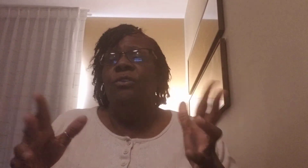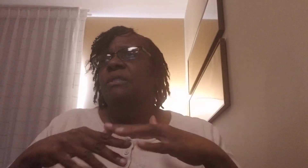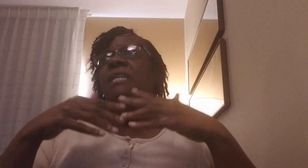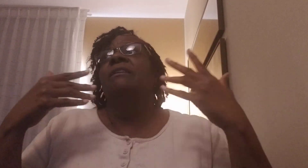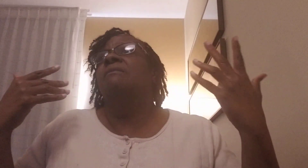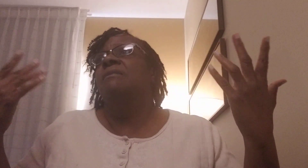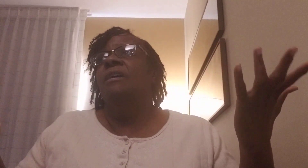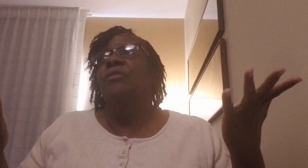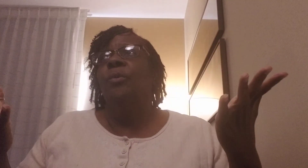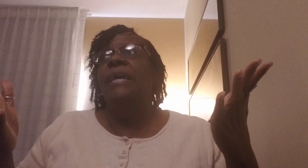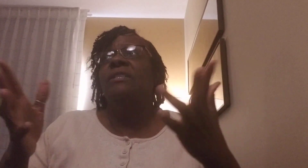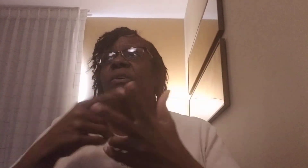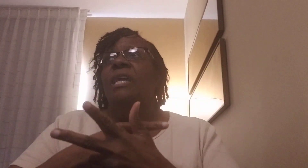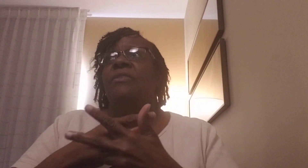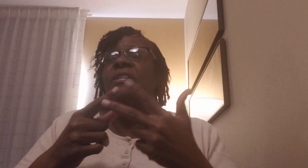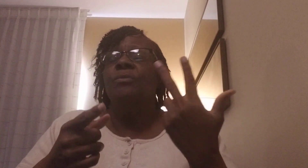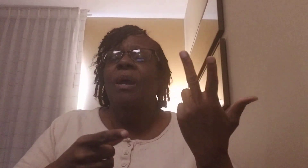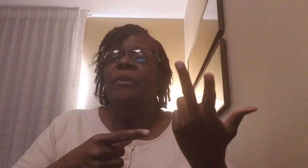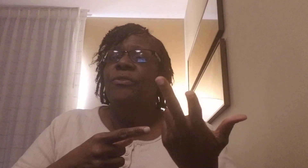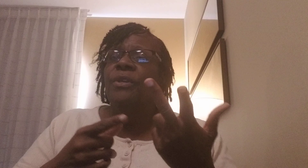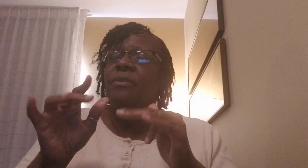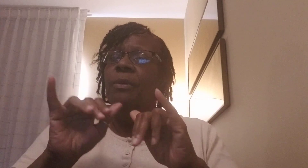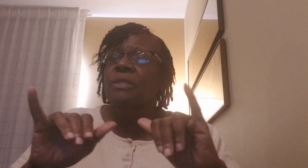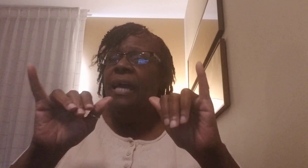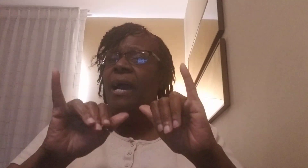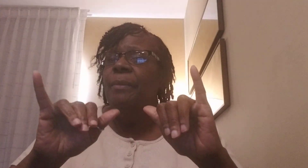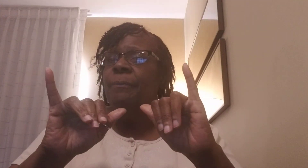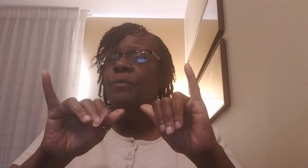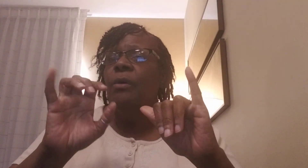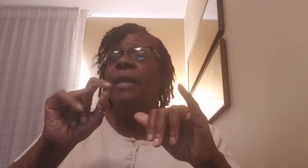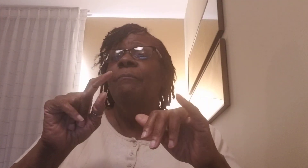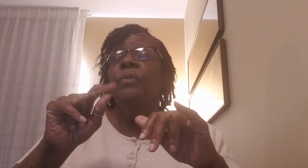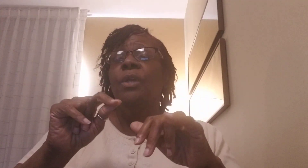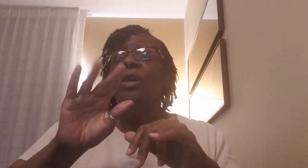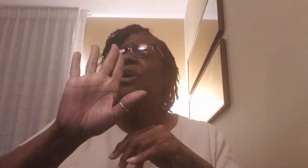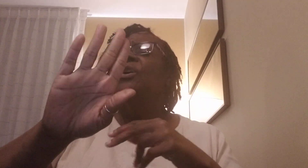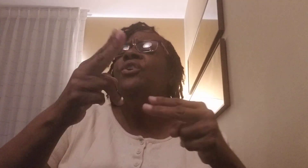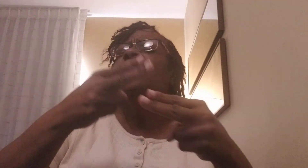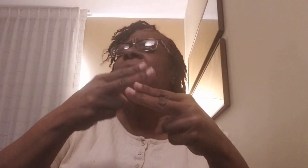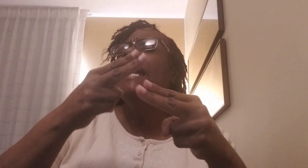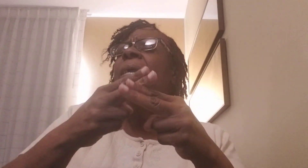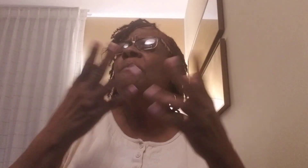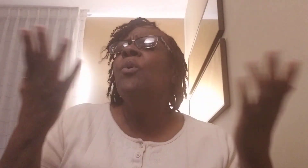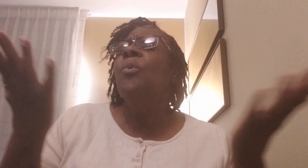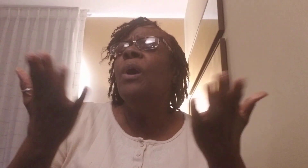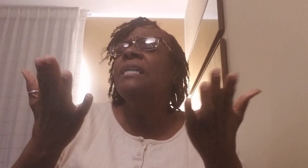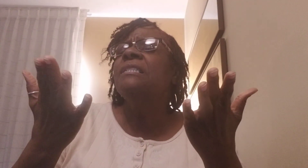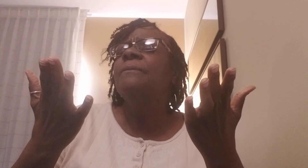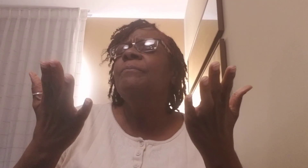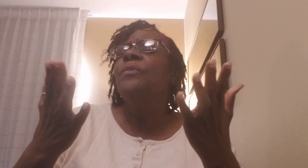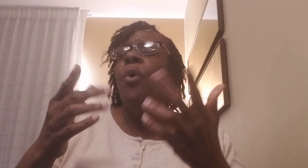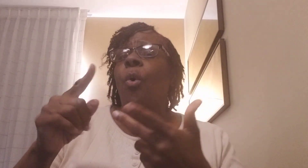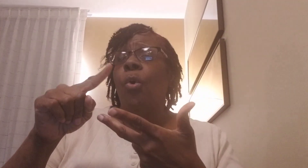see it several ways, okay? These are probably 3 of the most common, all right? Your name, what? Or